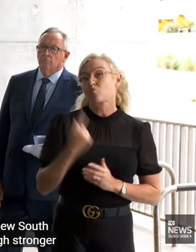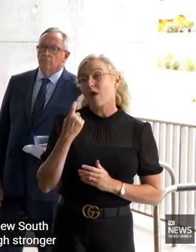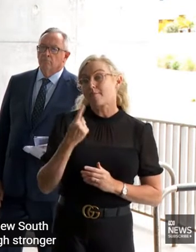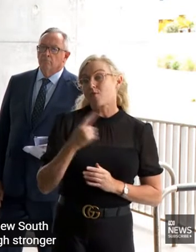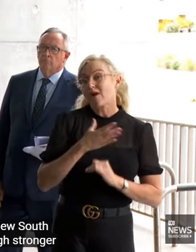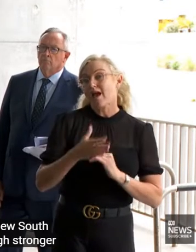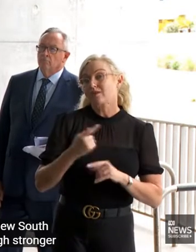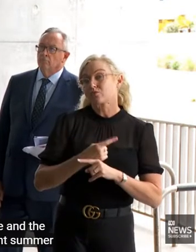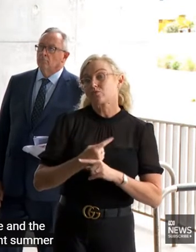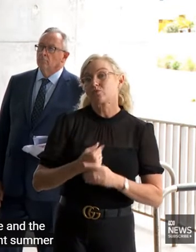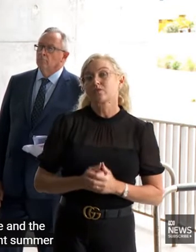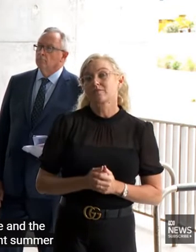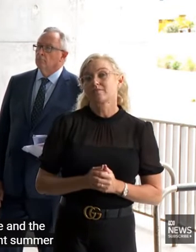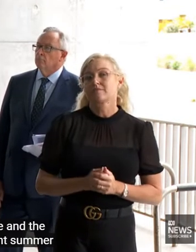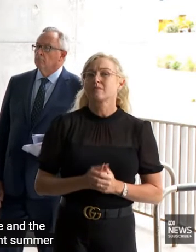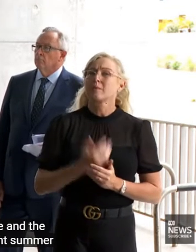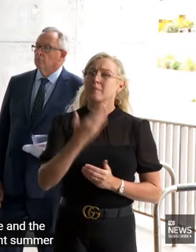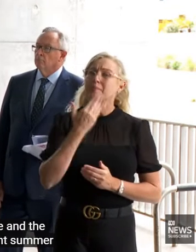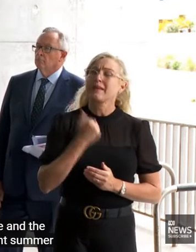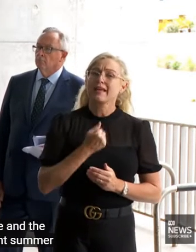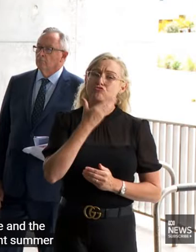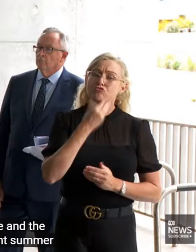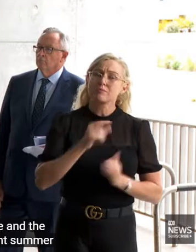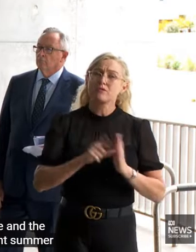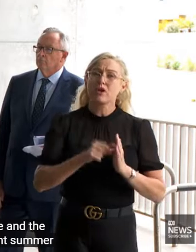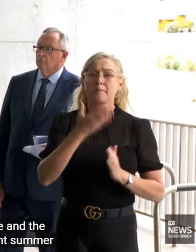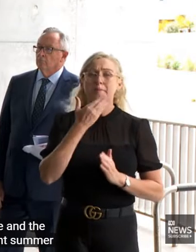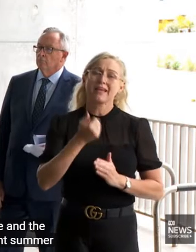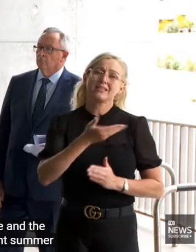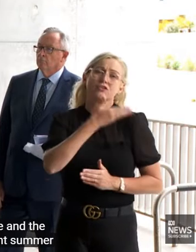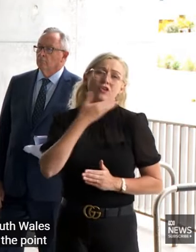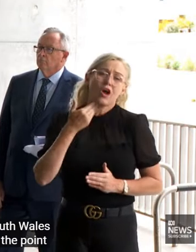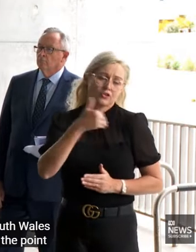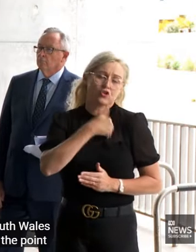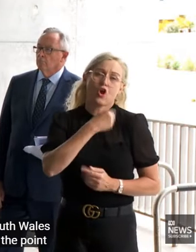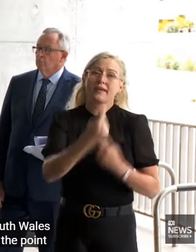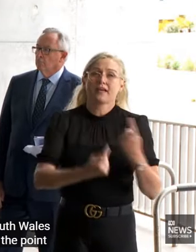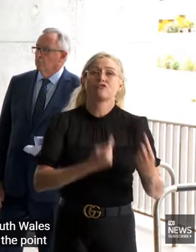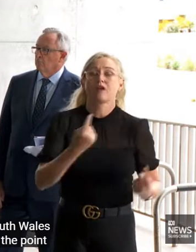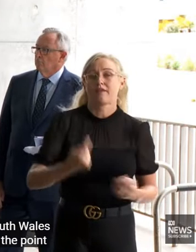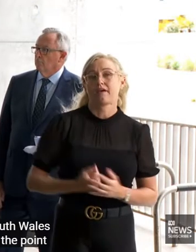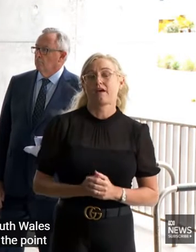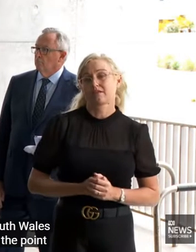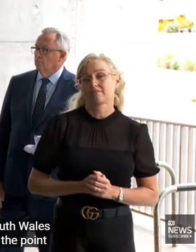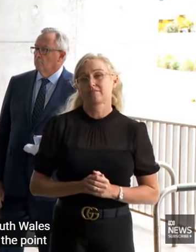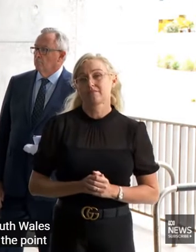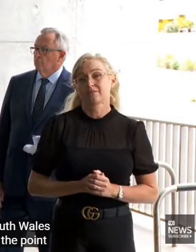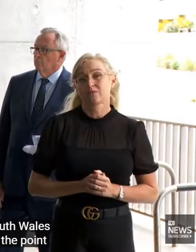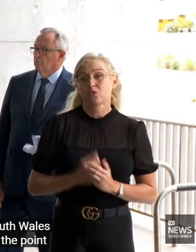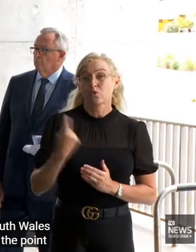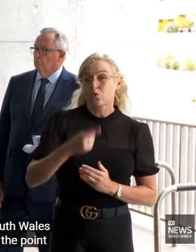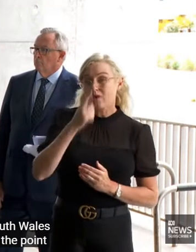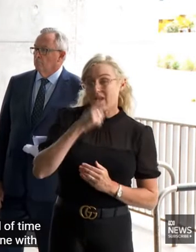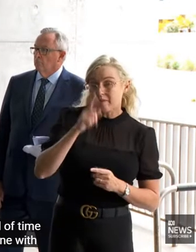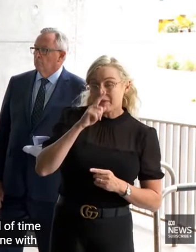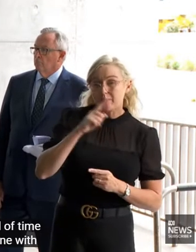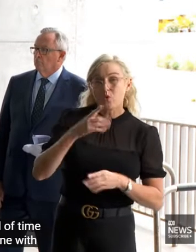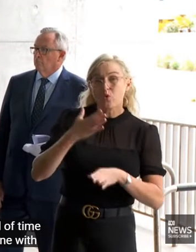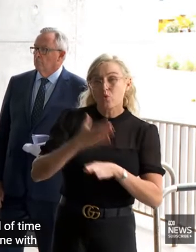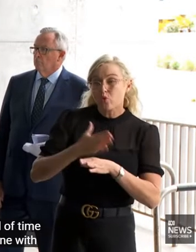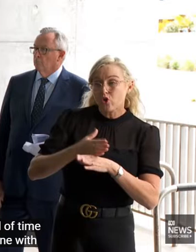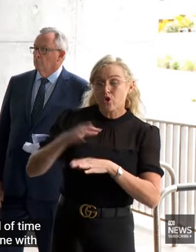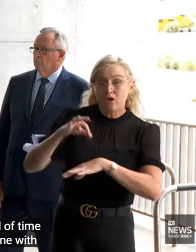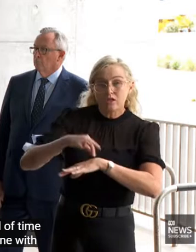that over this period of time, please treat everyone with kindness and respect, particularly those people who are working on the front line in our